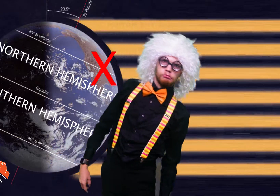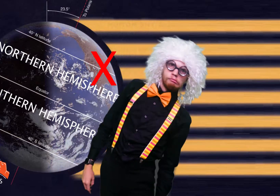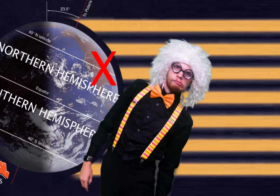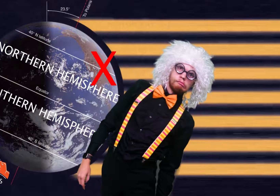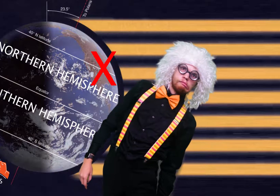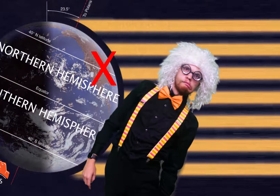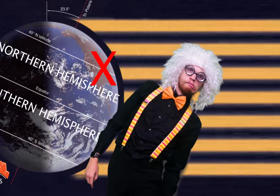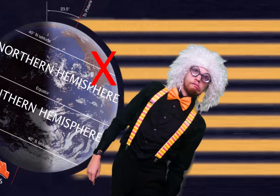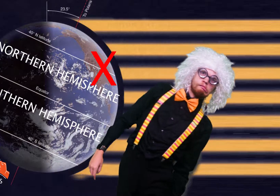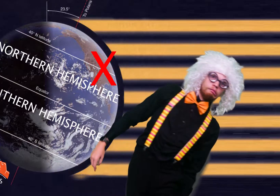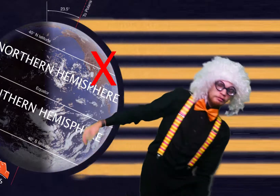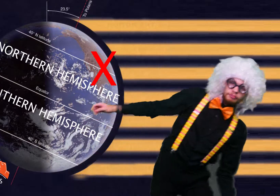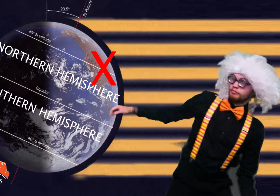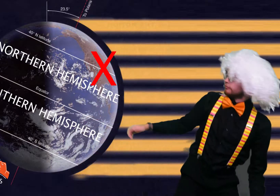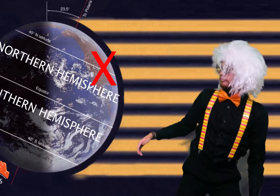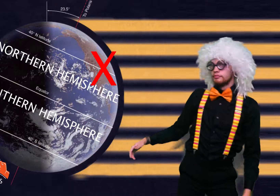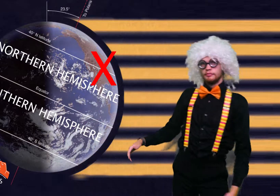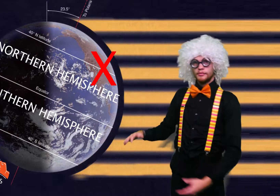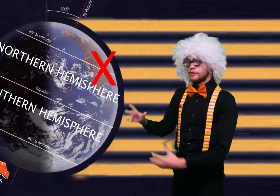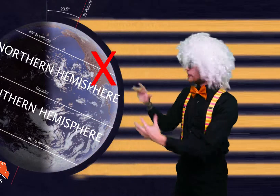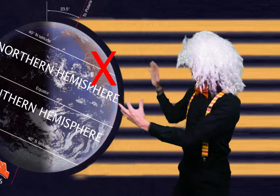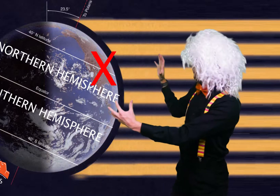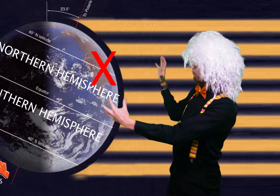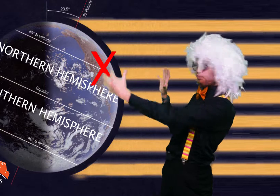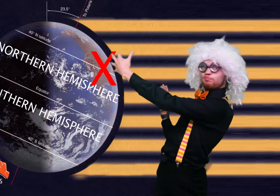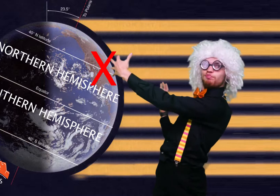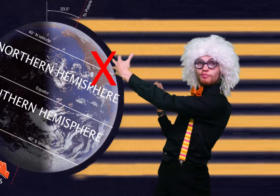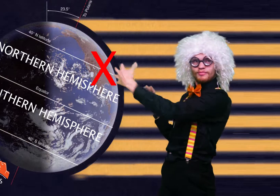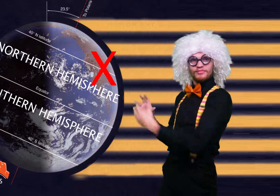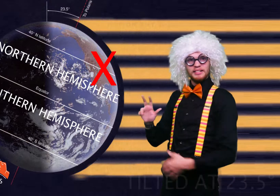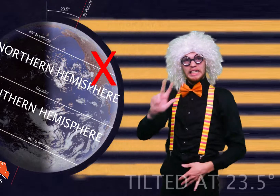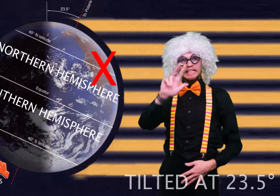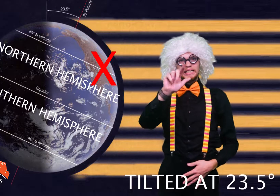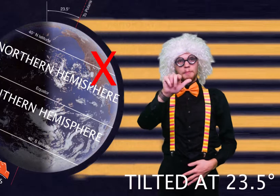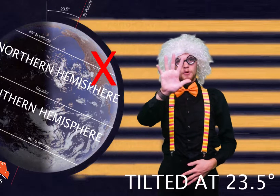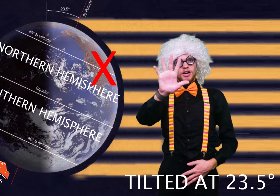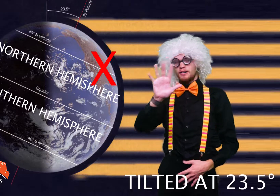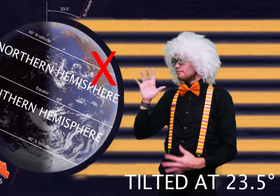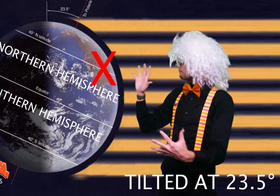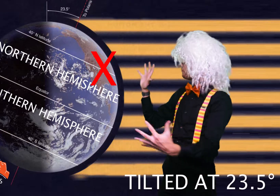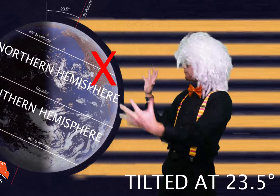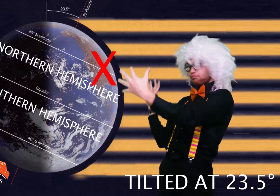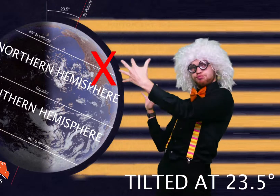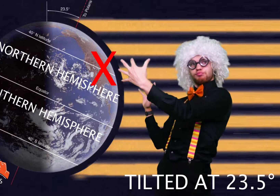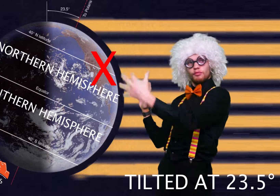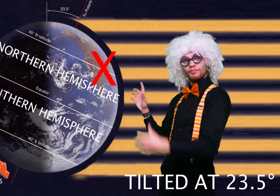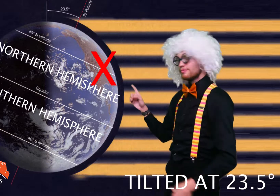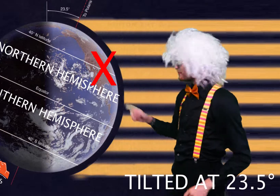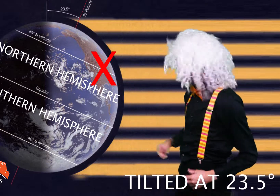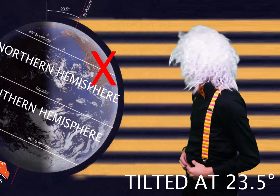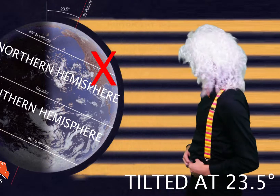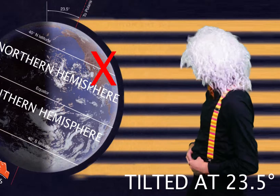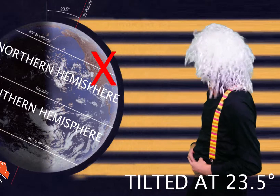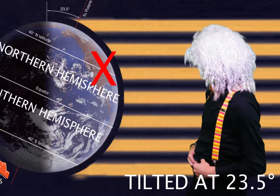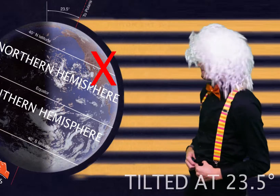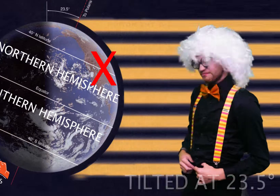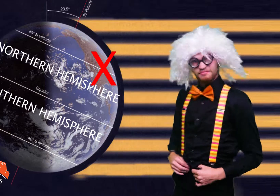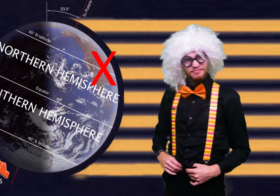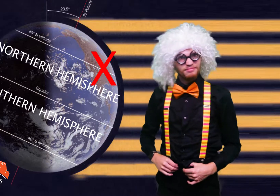You notice the Earth's axis is tilted, right? It is. The Earth's axis is